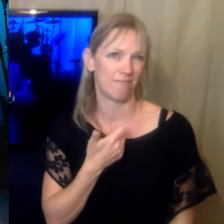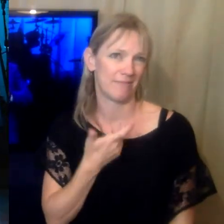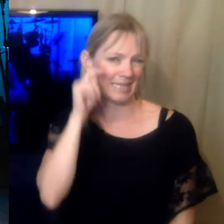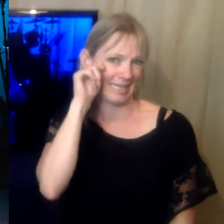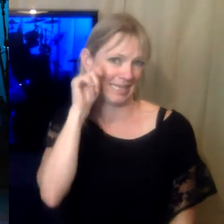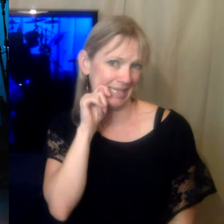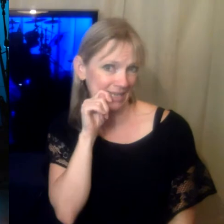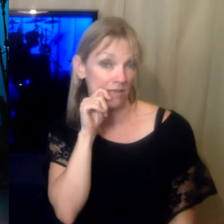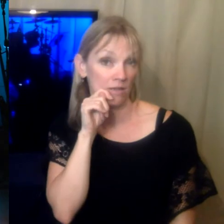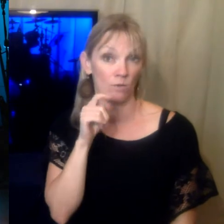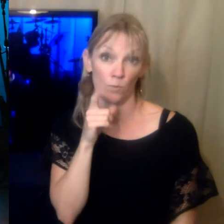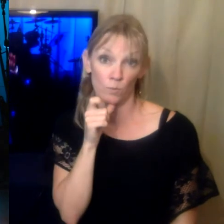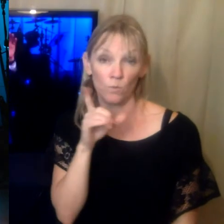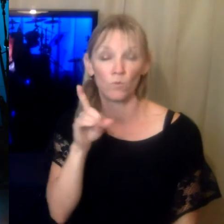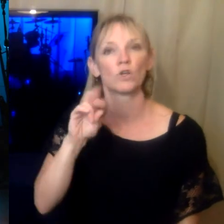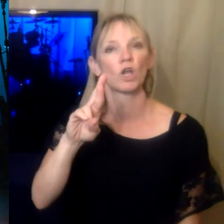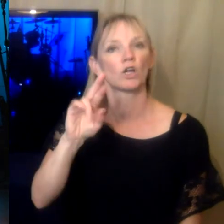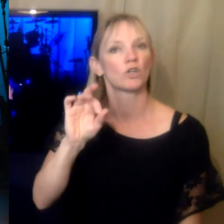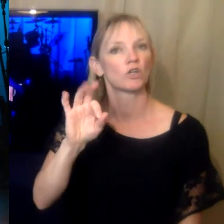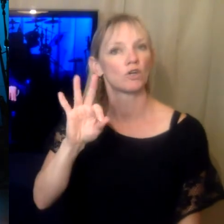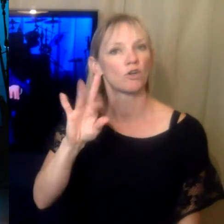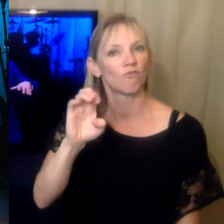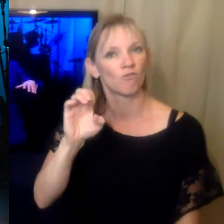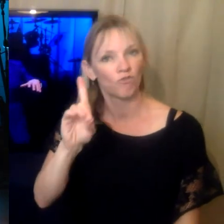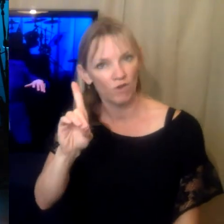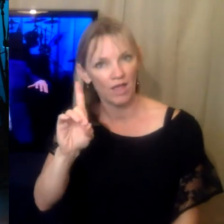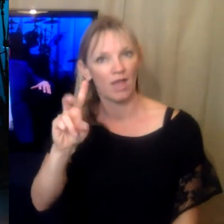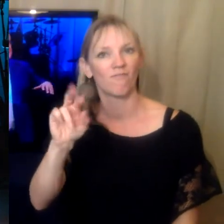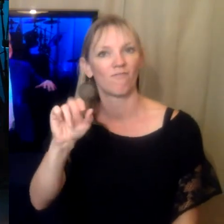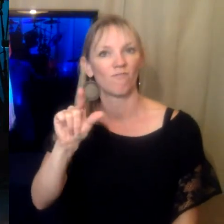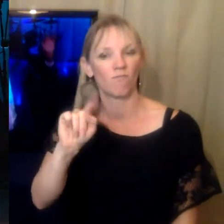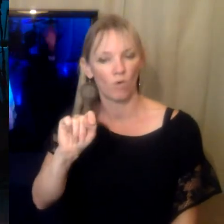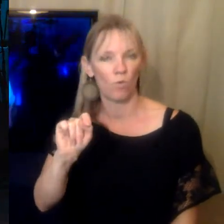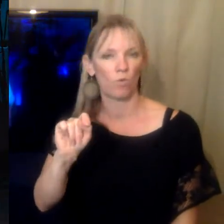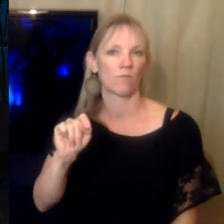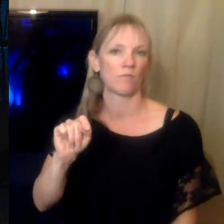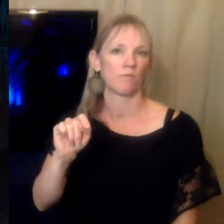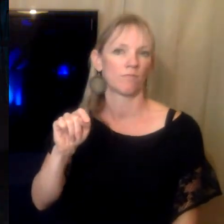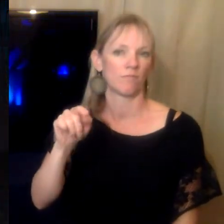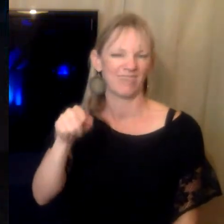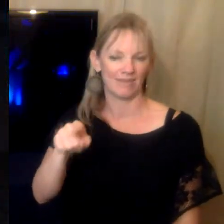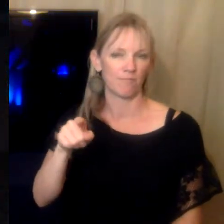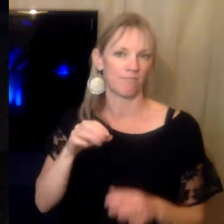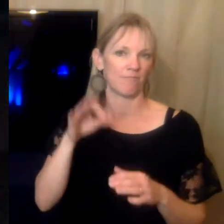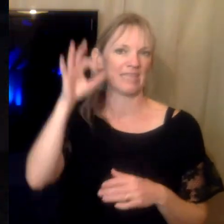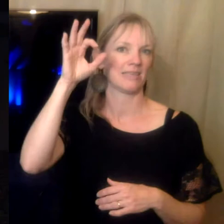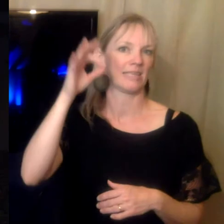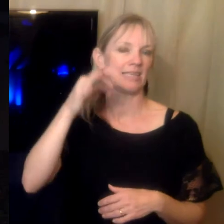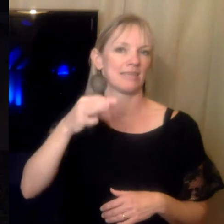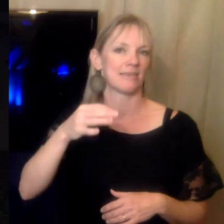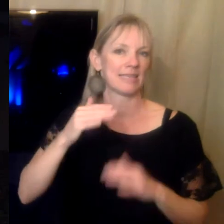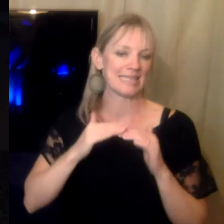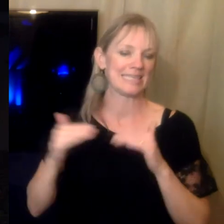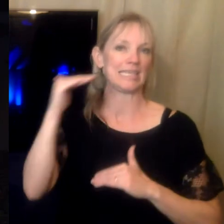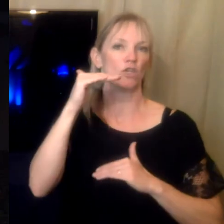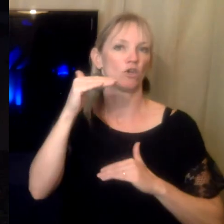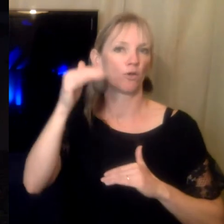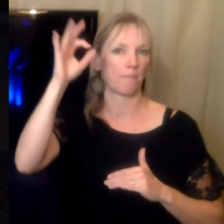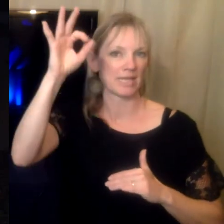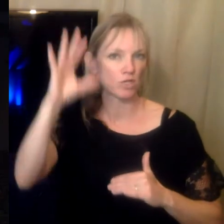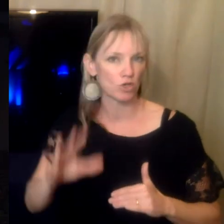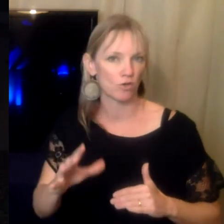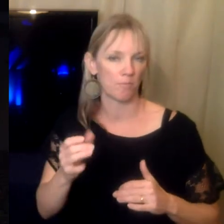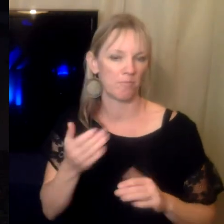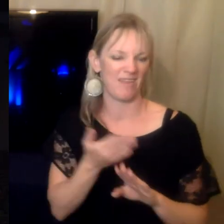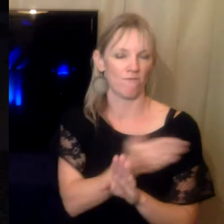Vogt, again, the man who preceded me as senior minister during my stint, and for whom that building next door is named. And